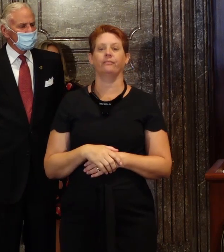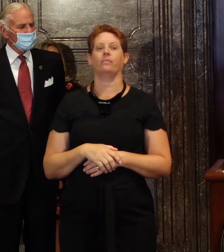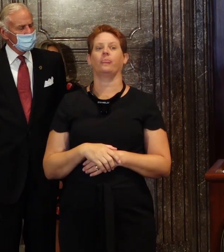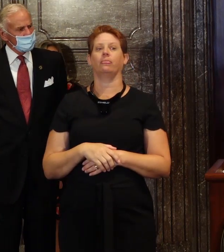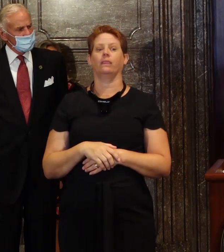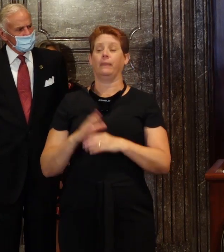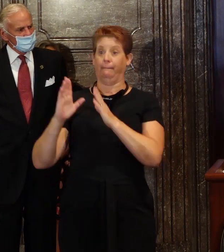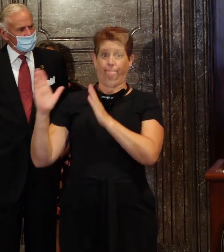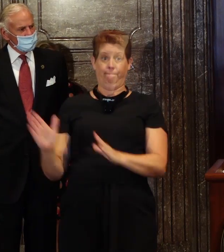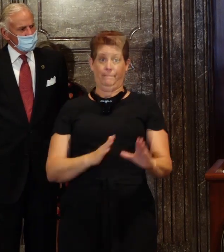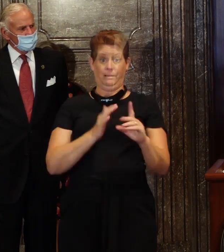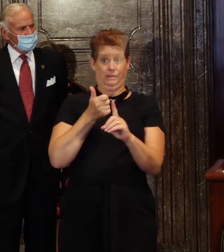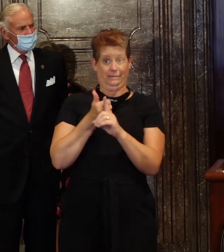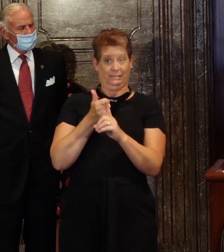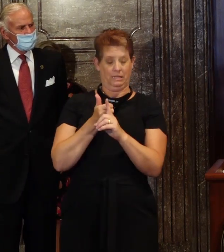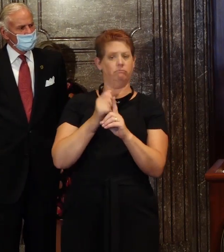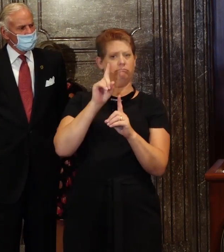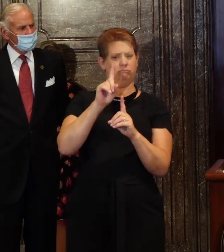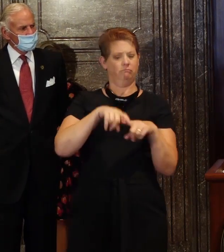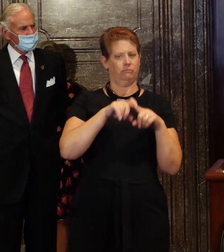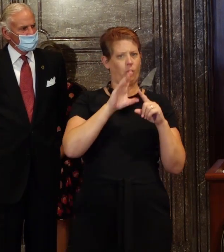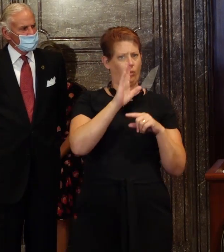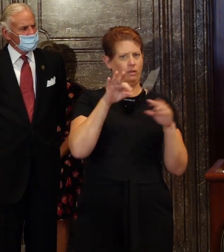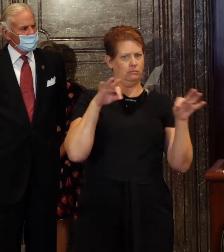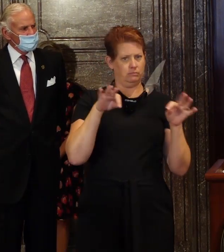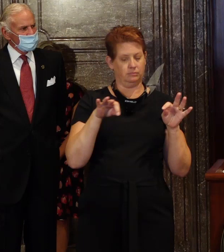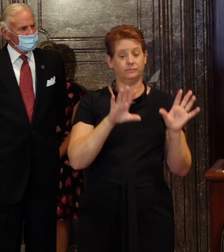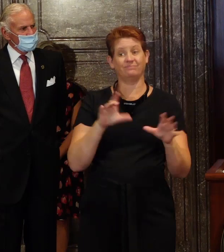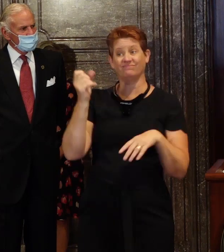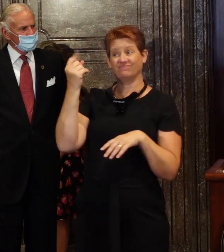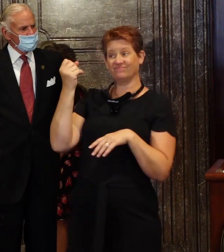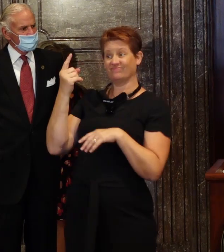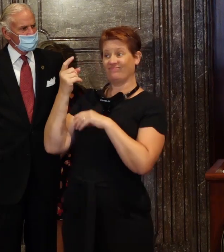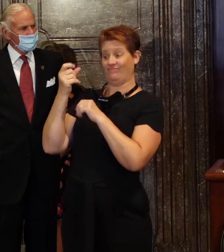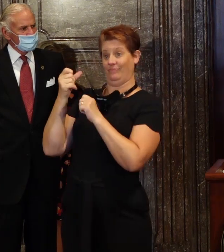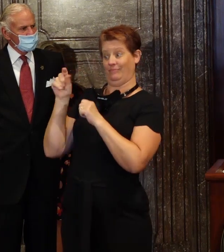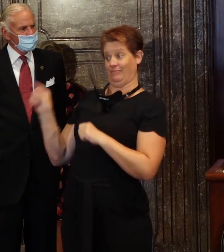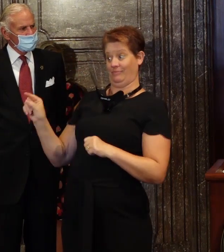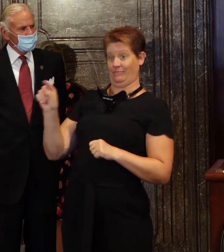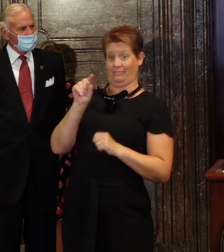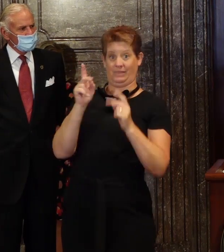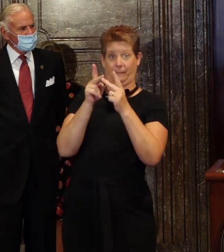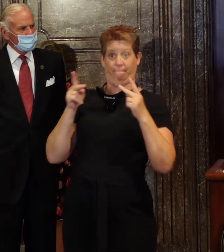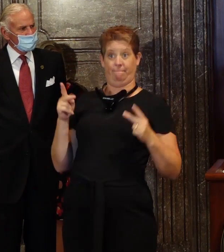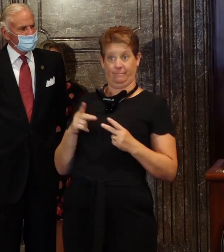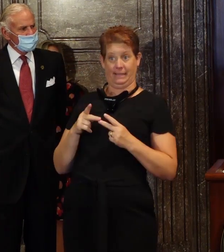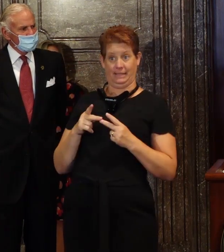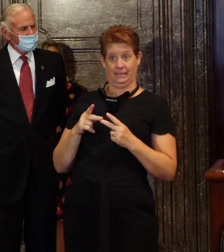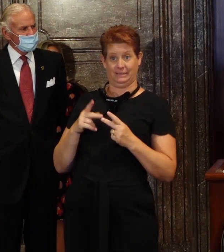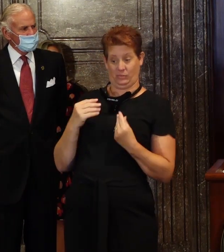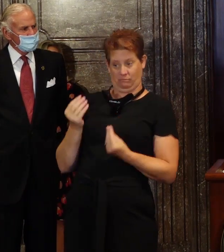it's important for all of us to understand that each facility will need a reasonable amount of time in order to